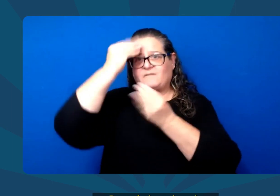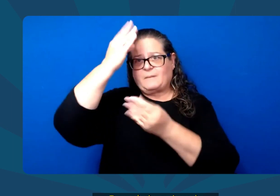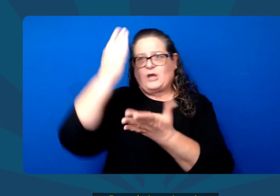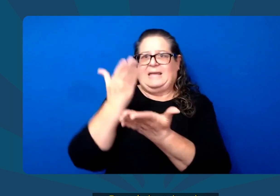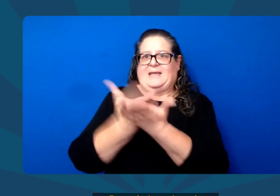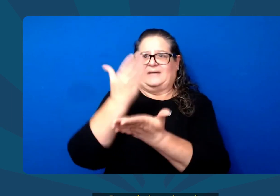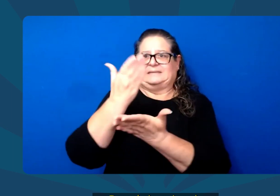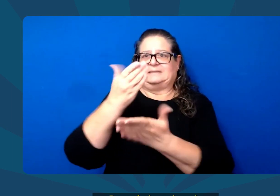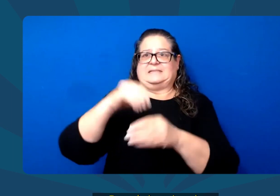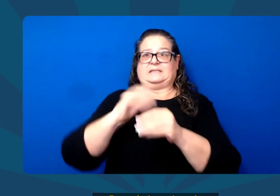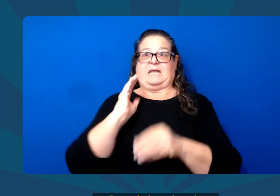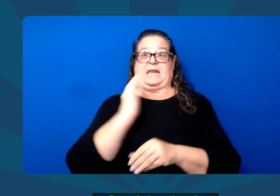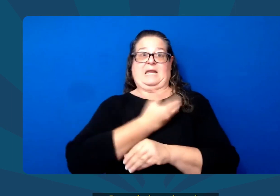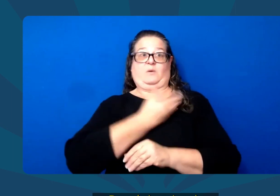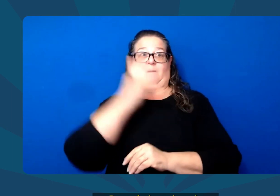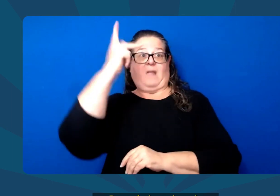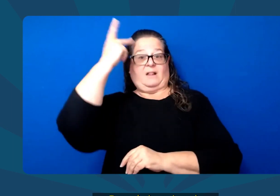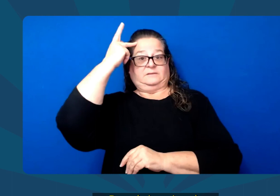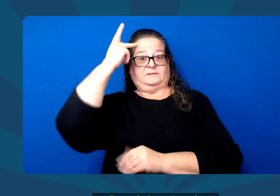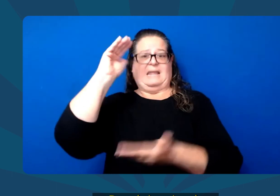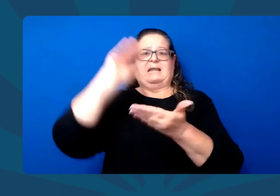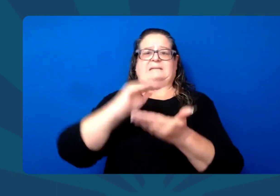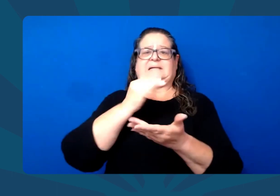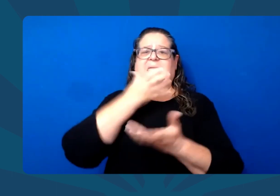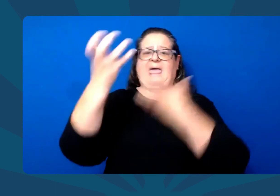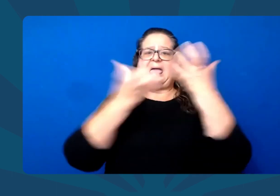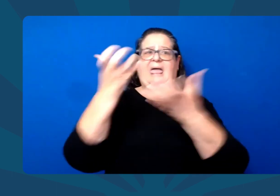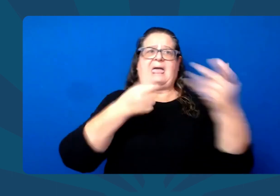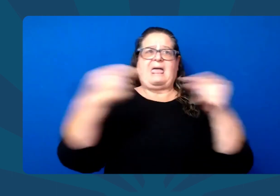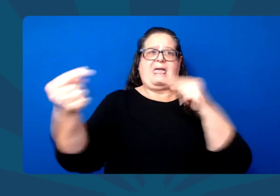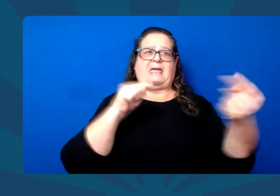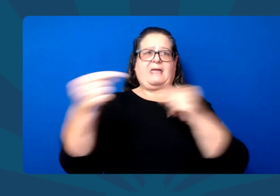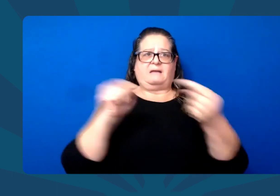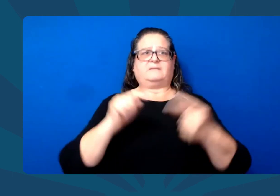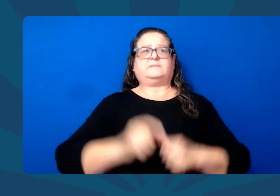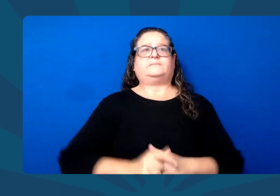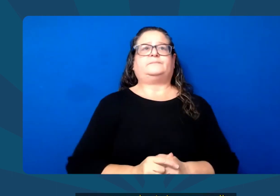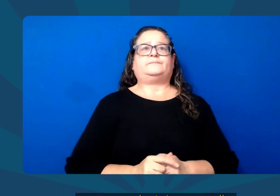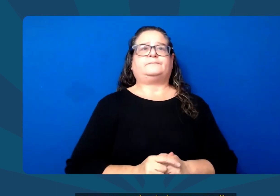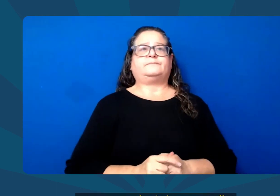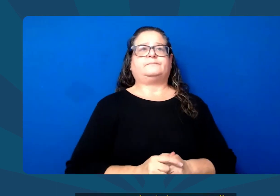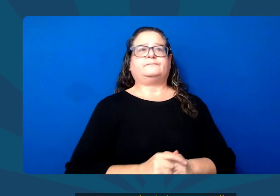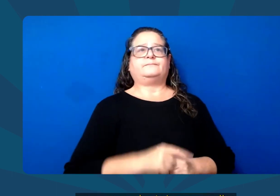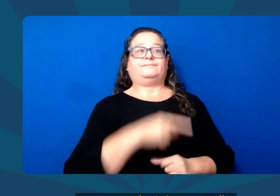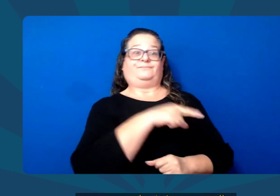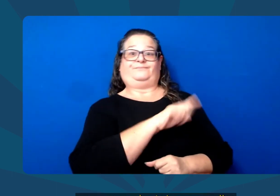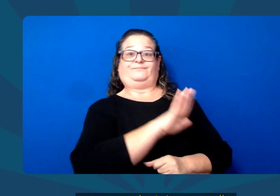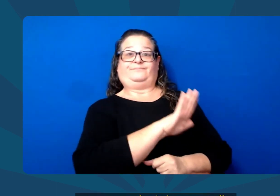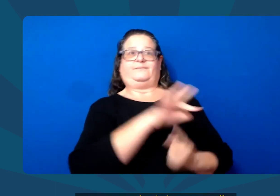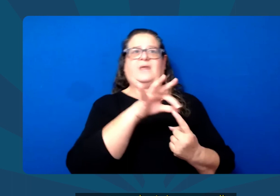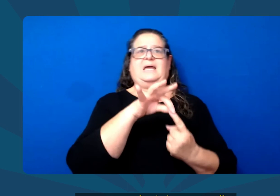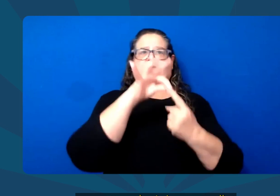Brandy is uniquely positioned and qualified to represent all her constituents, no matter what's in your